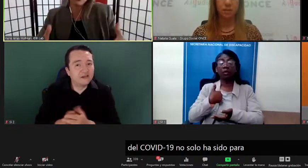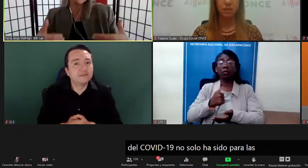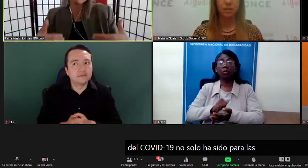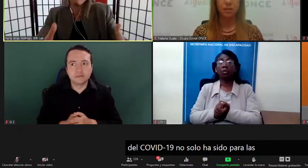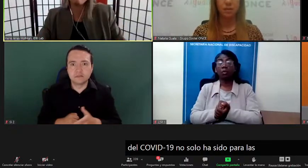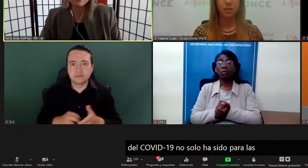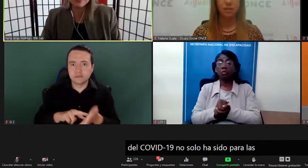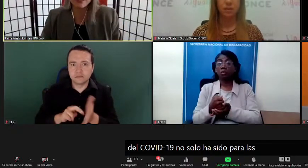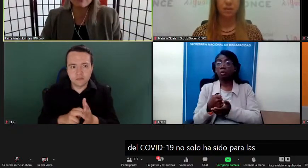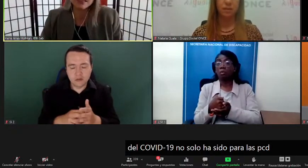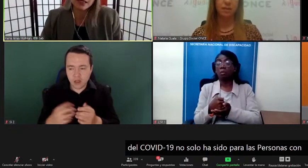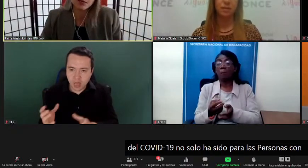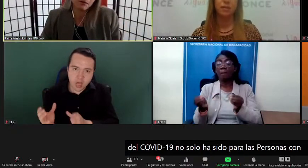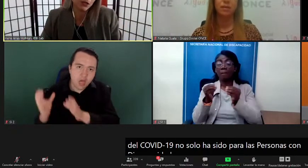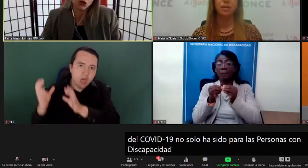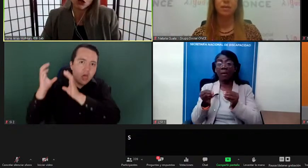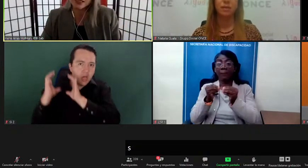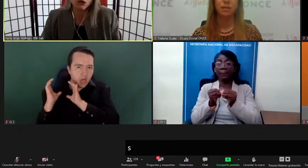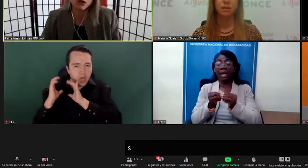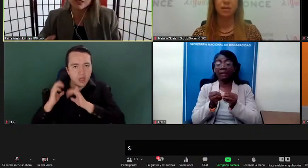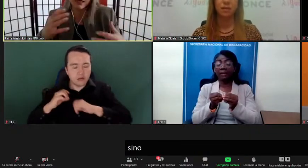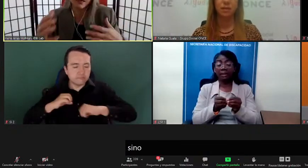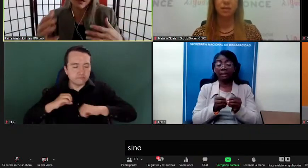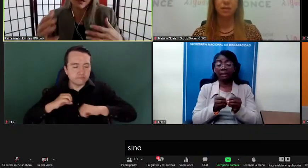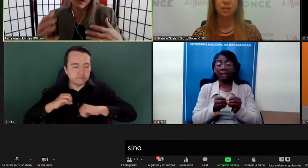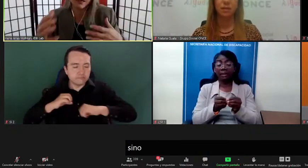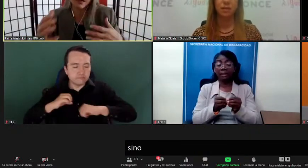that have had to take care